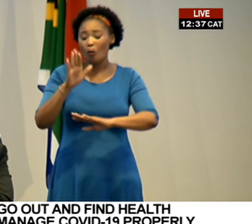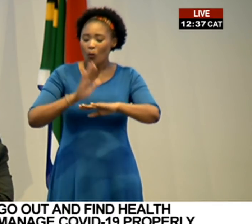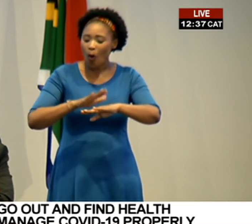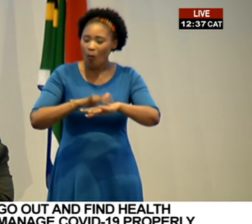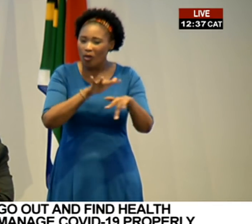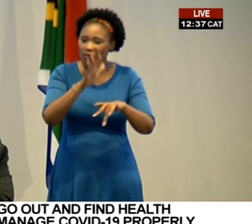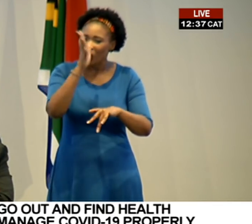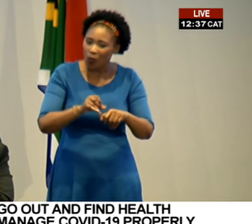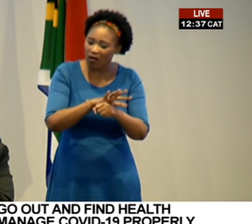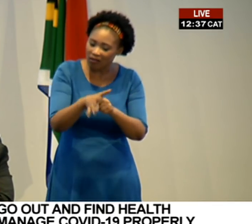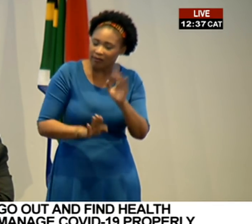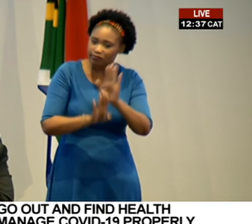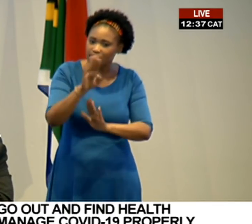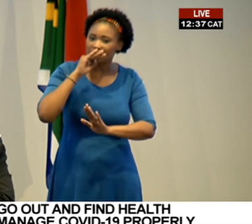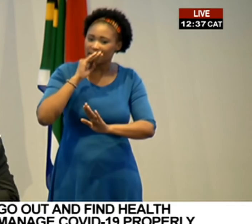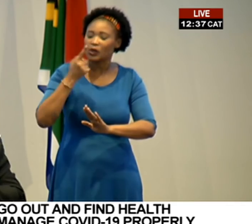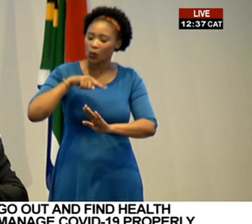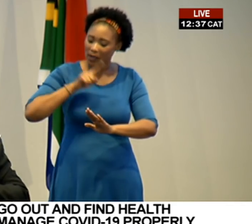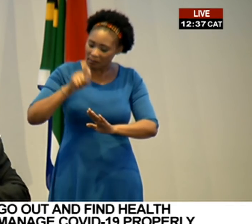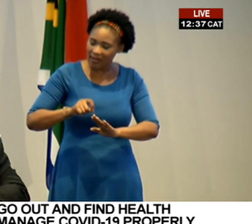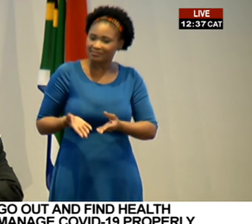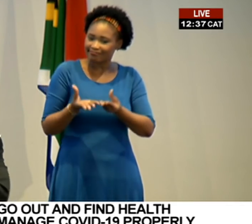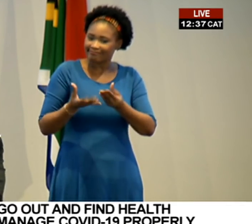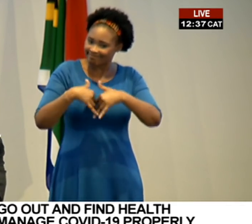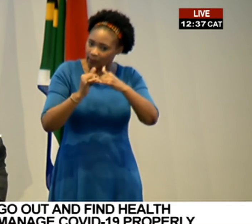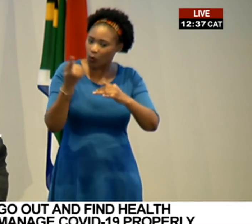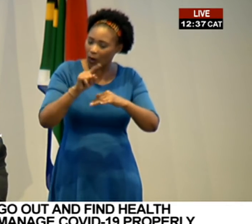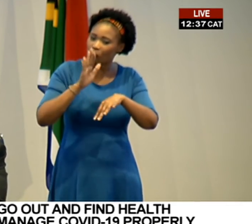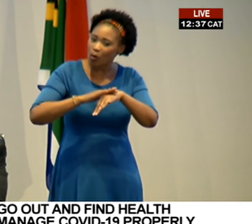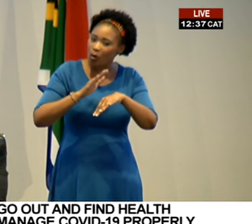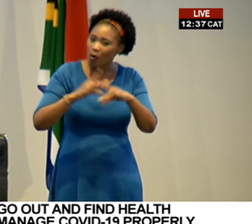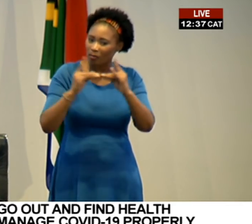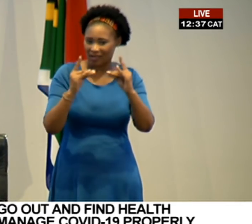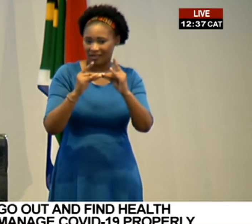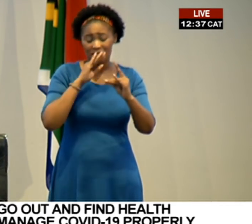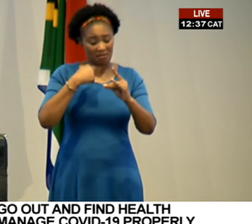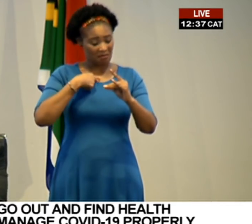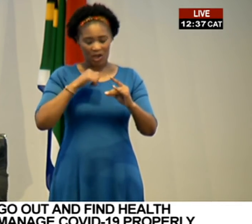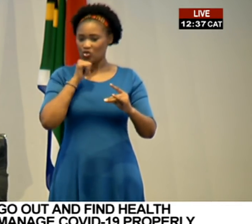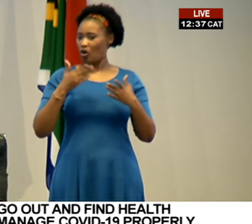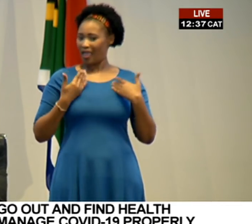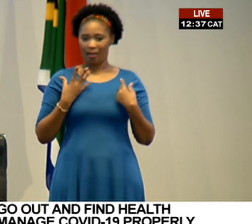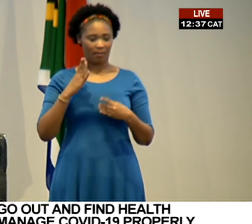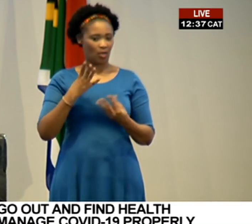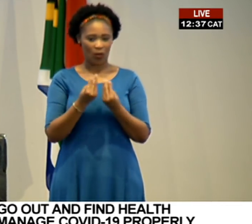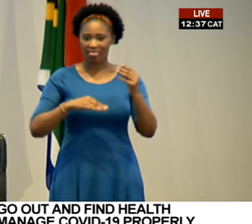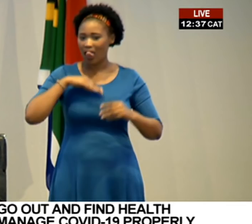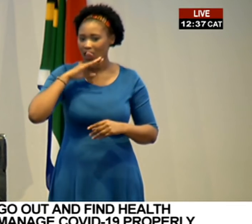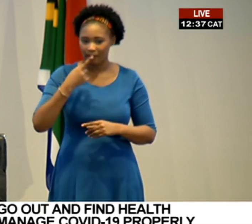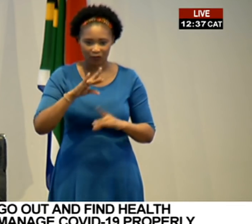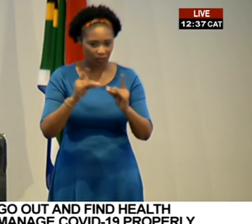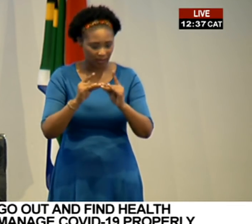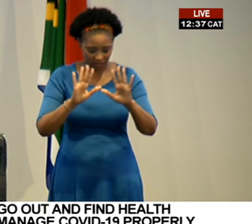increase the number of beds. This is the one issue that I am not particularly happy with. I would like to see